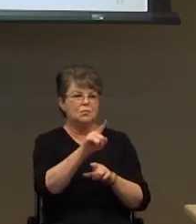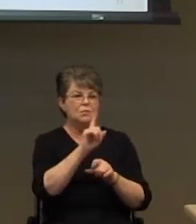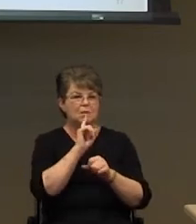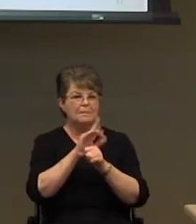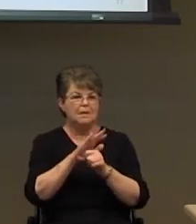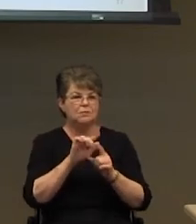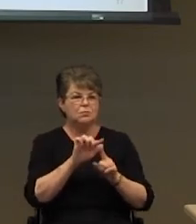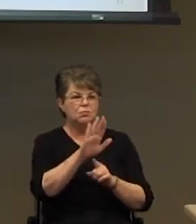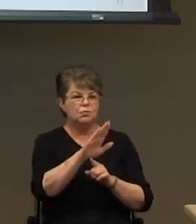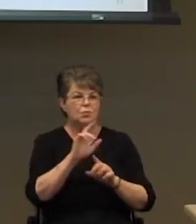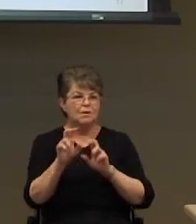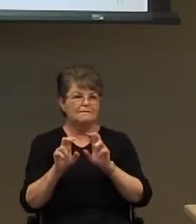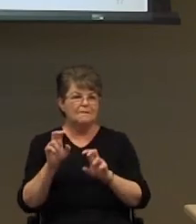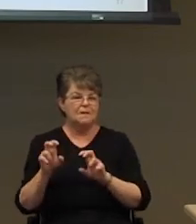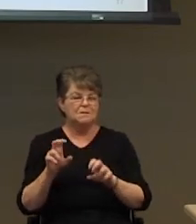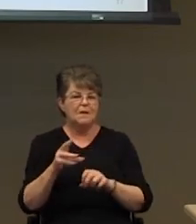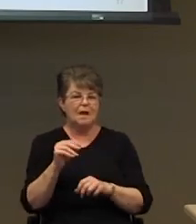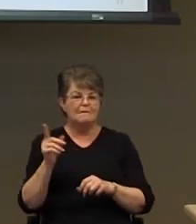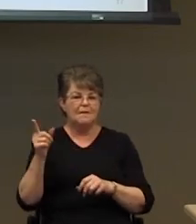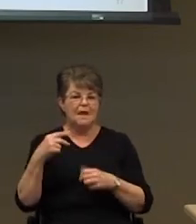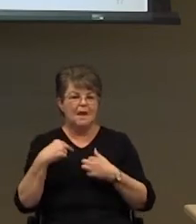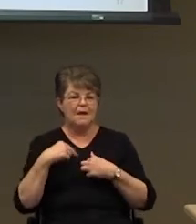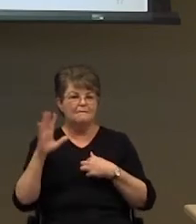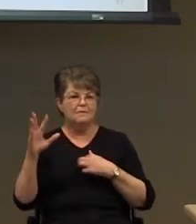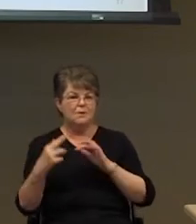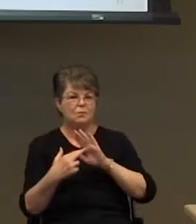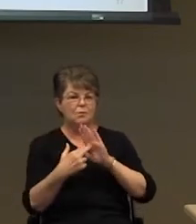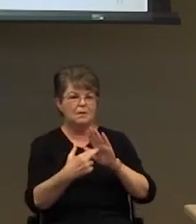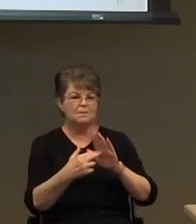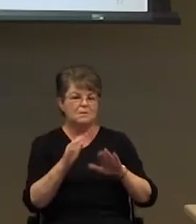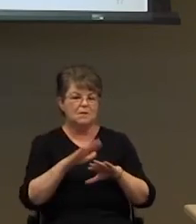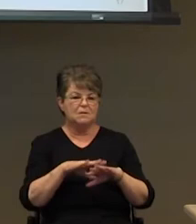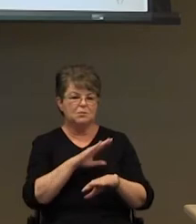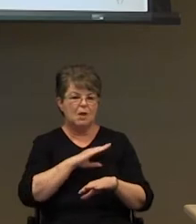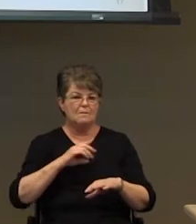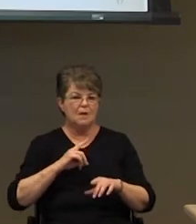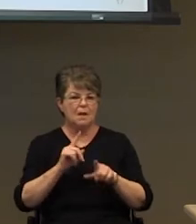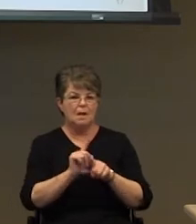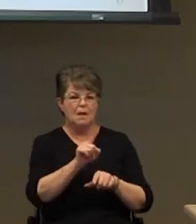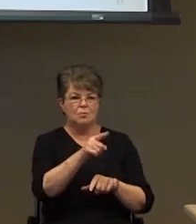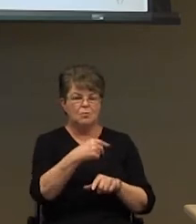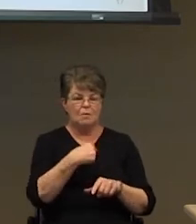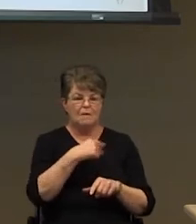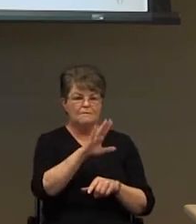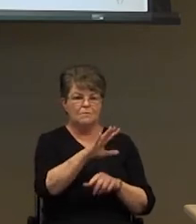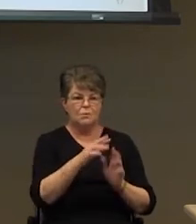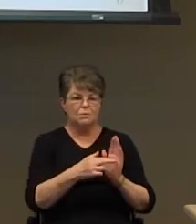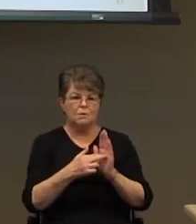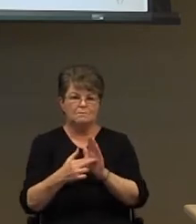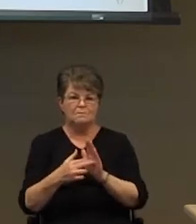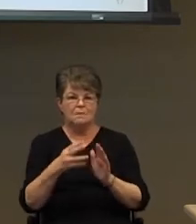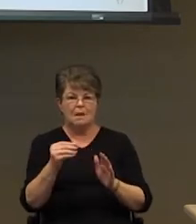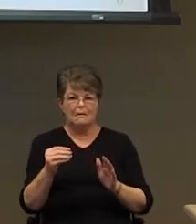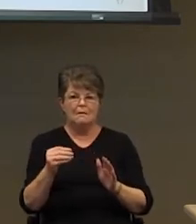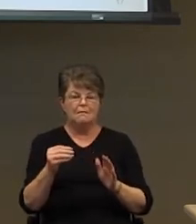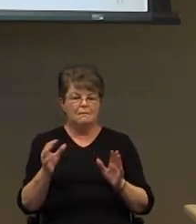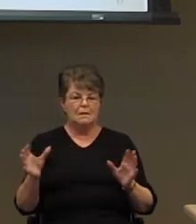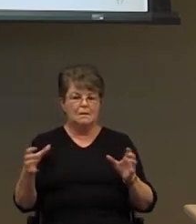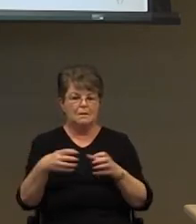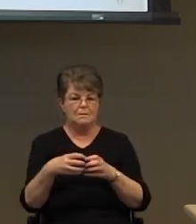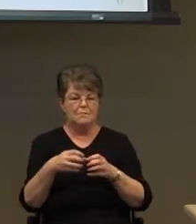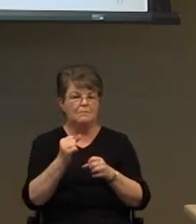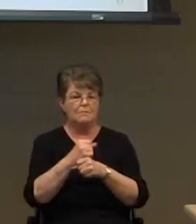investment. And they have their representation on the board, just like you have your representation on the board. And collectively, you'll